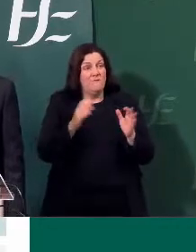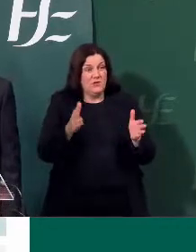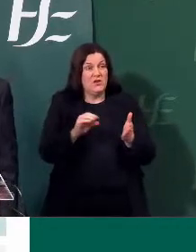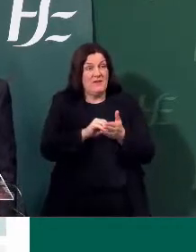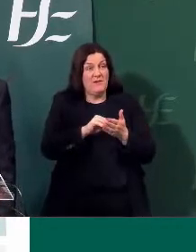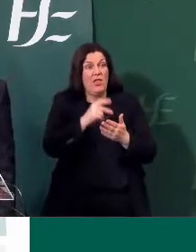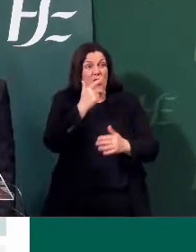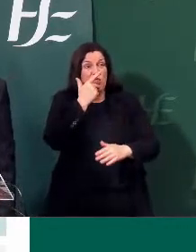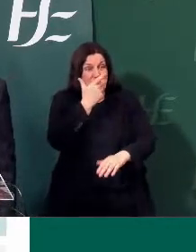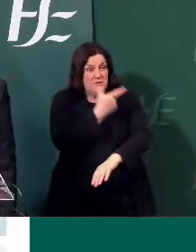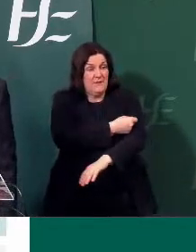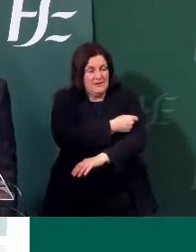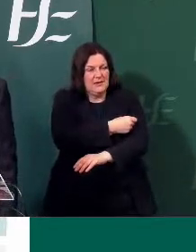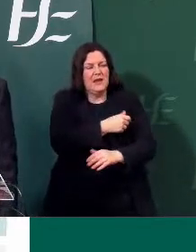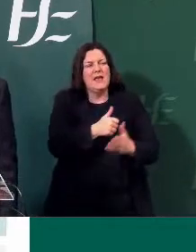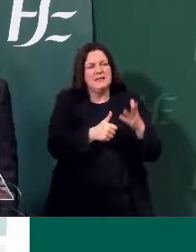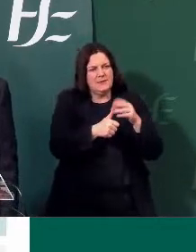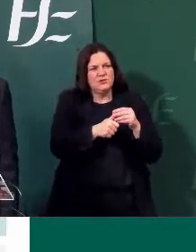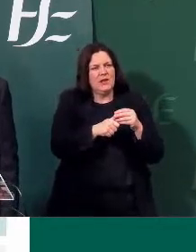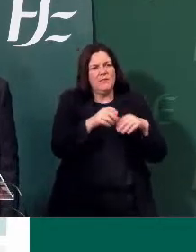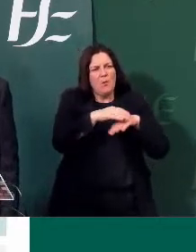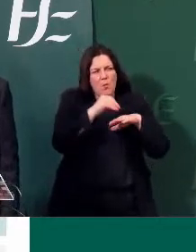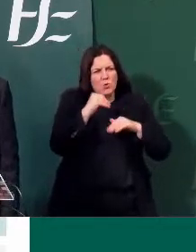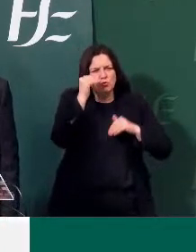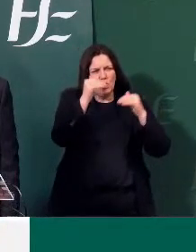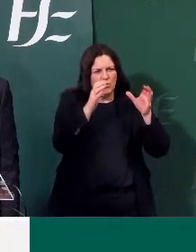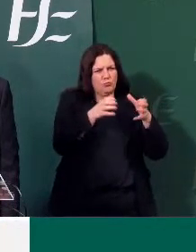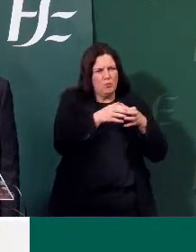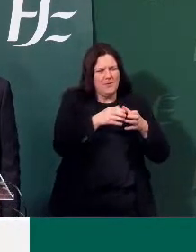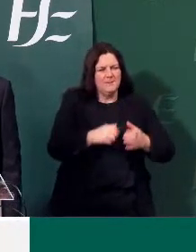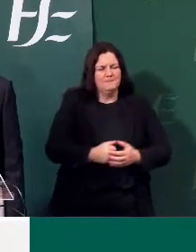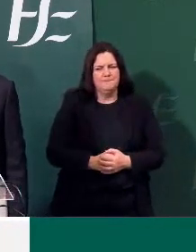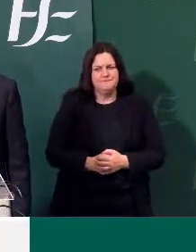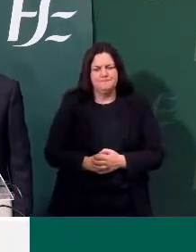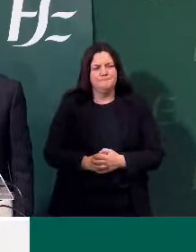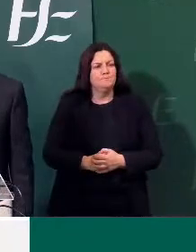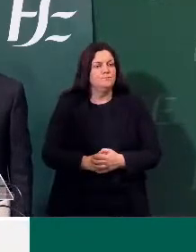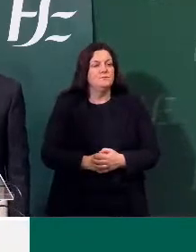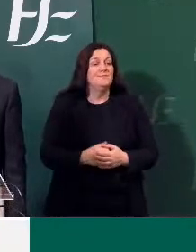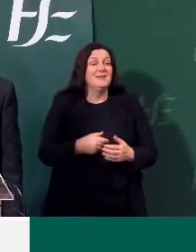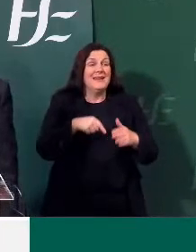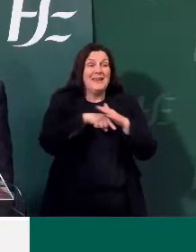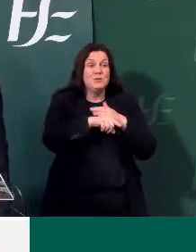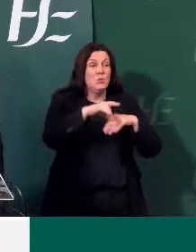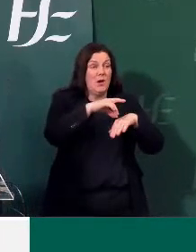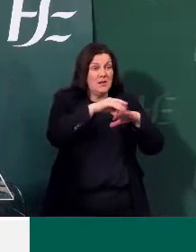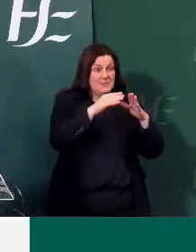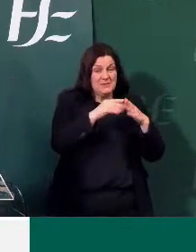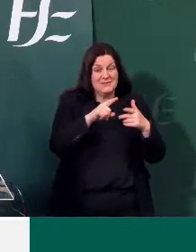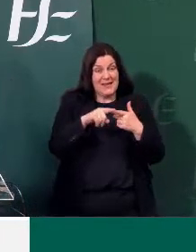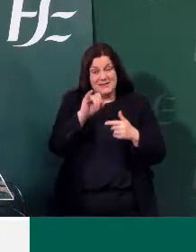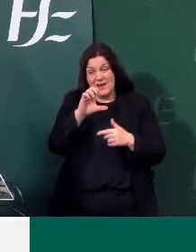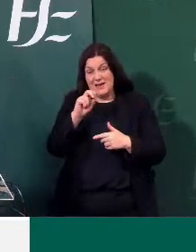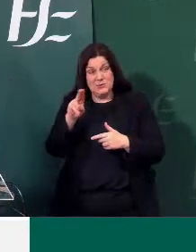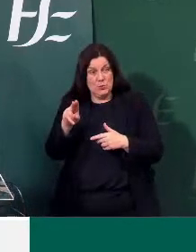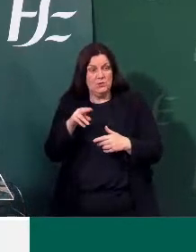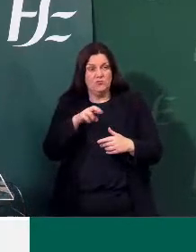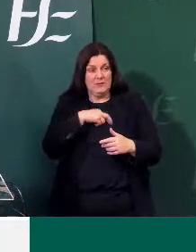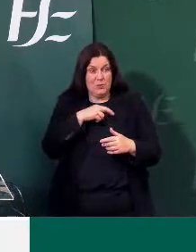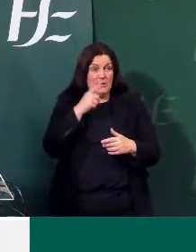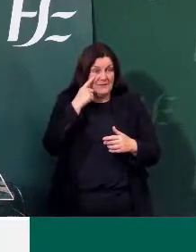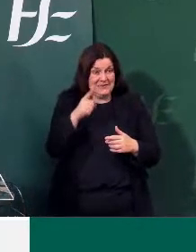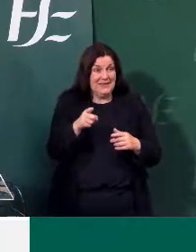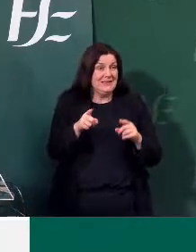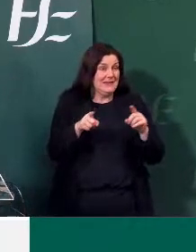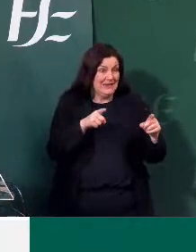access to booster, particularly in the very elderly age group. And what about hospitalizations in ICU? We've always seen this differentiation between